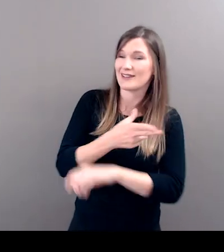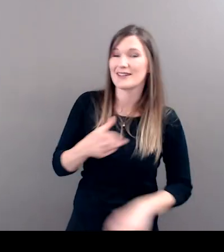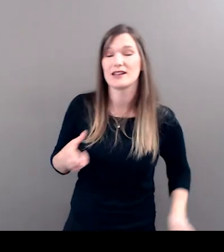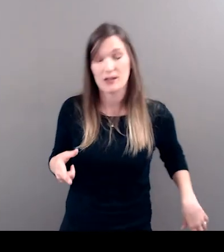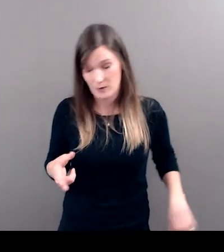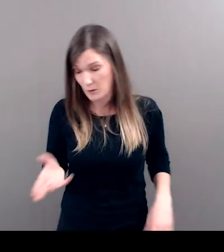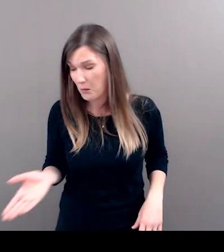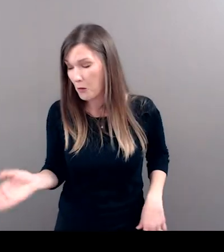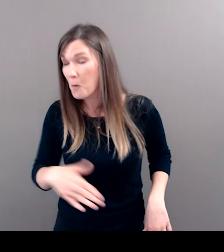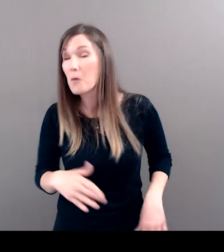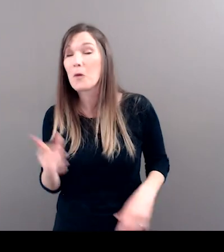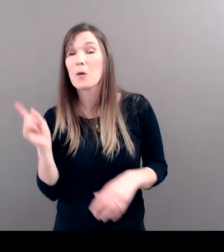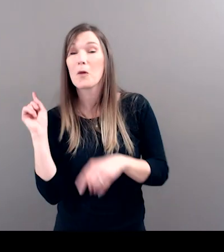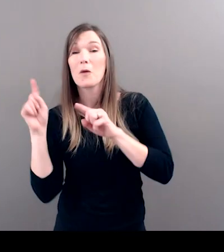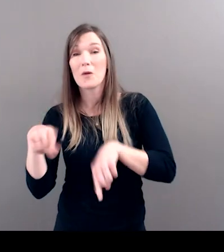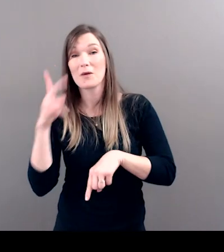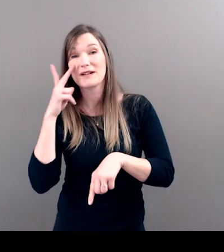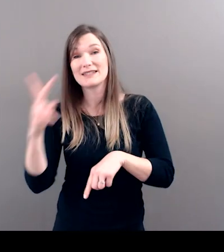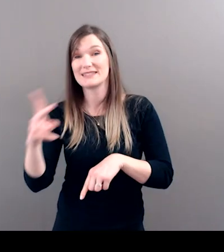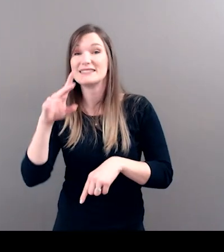sheep fuzz off his body.